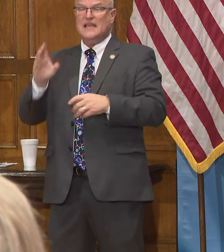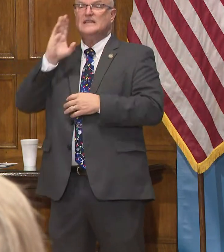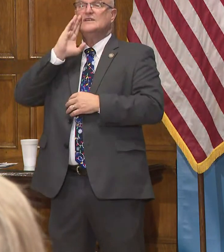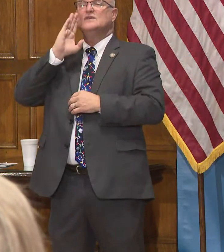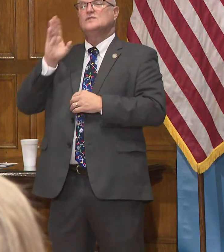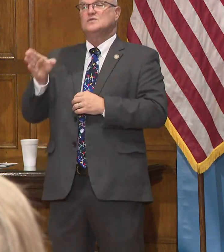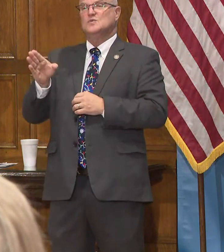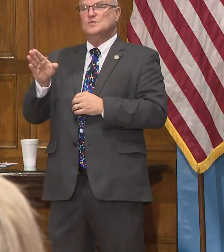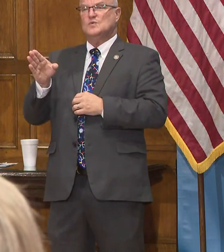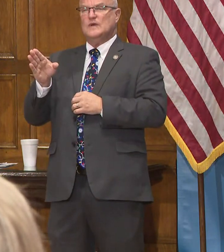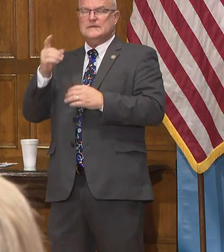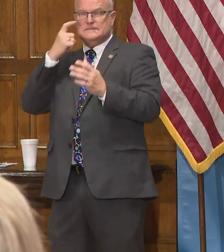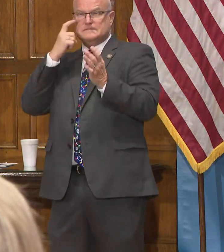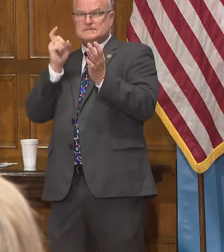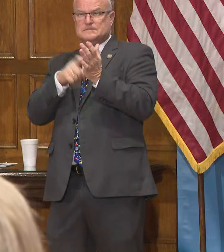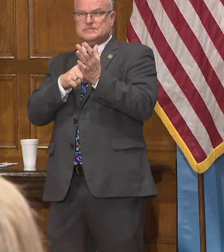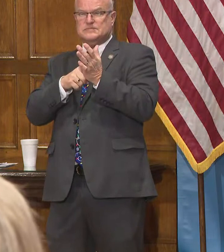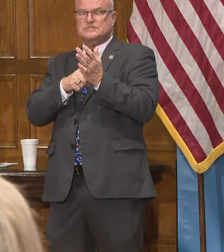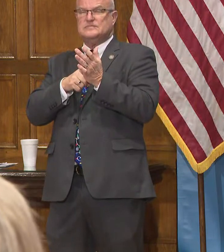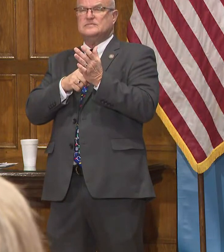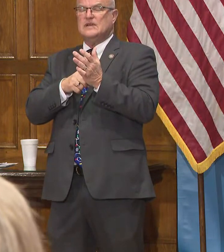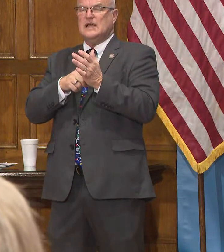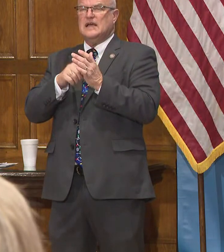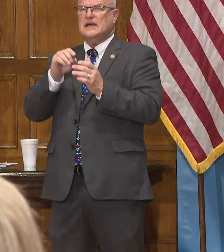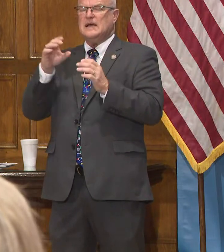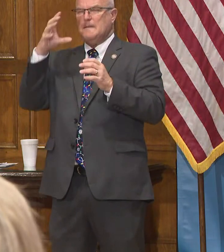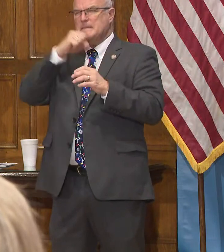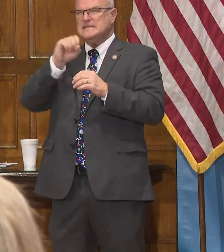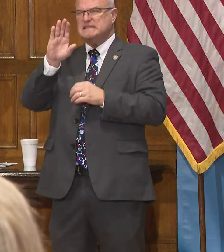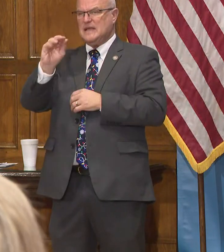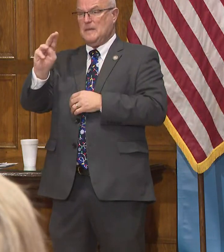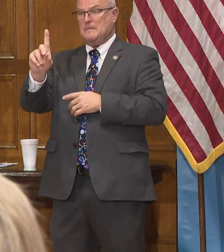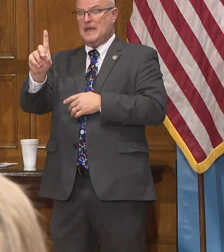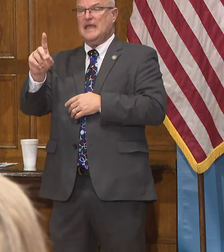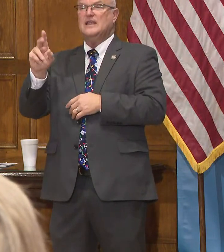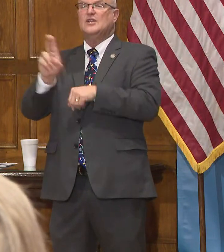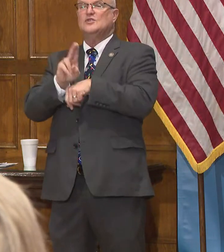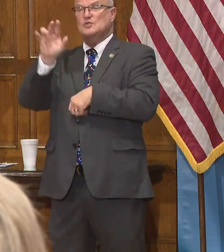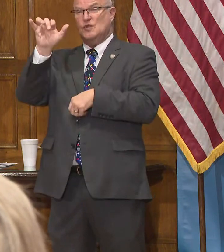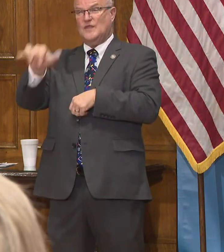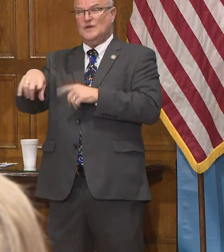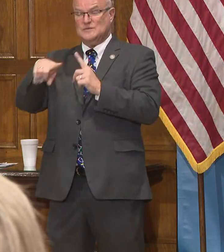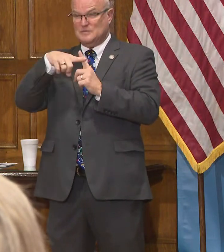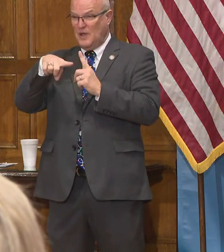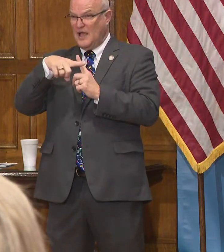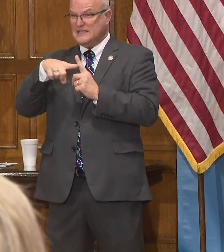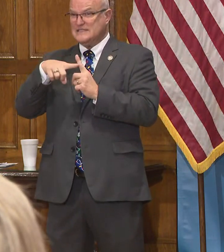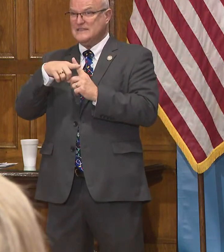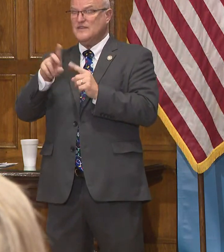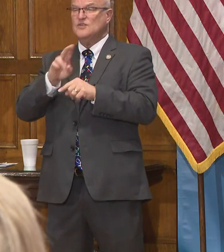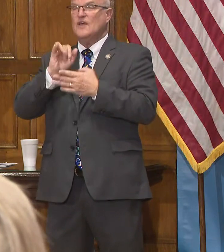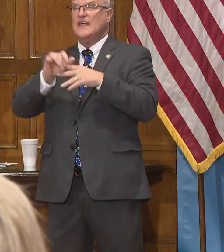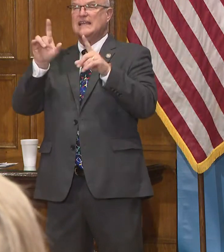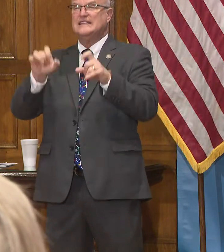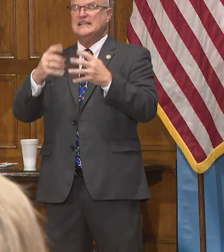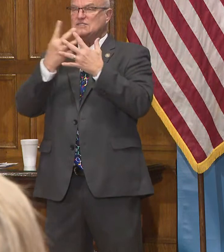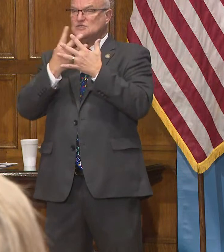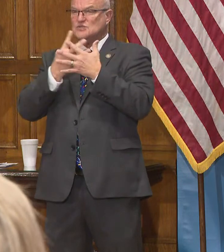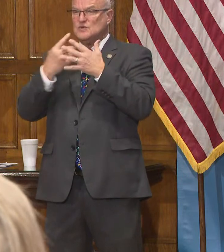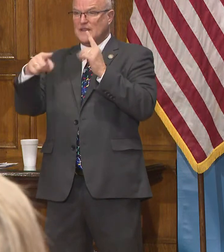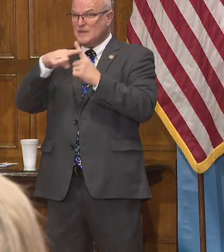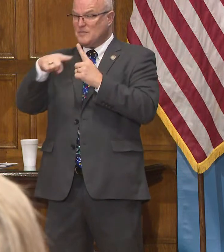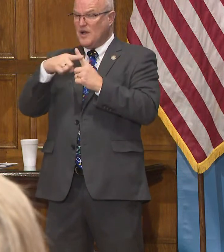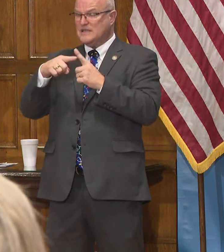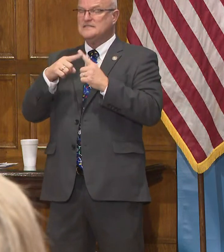will be missing a band for that particular, or one of the markers for it, we can use those positives, we can use that test to screen the